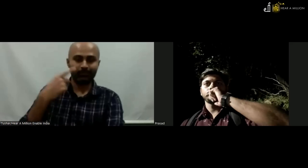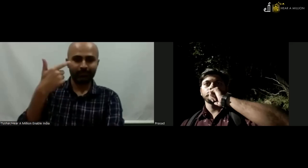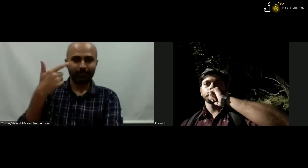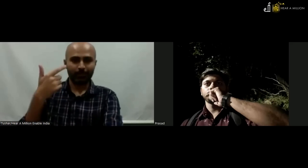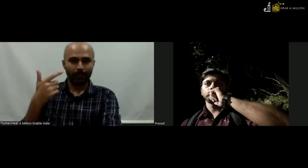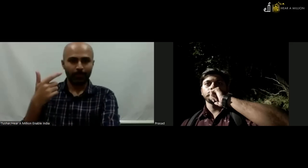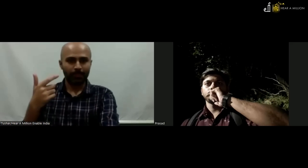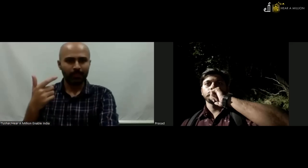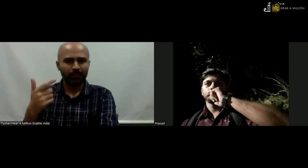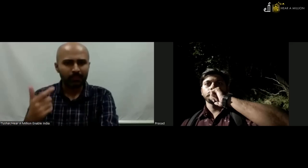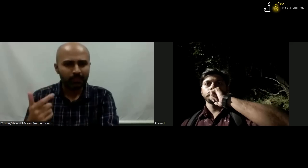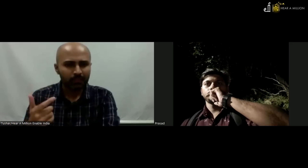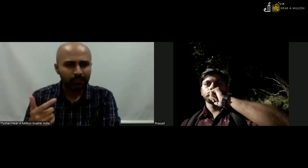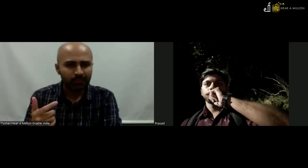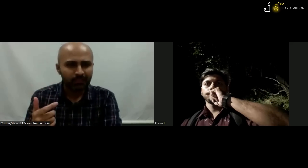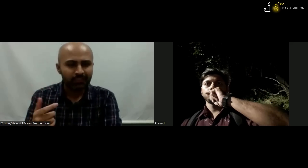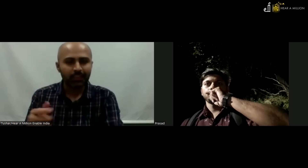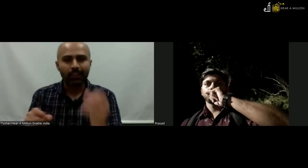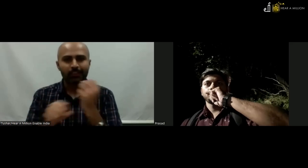Yes, Prasad.